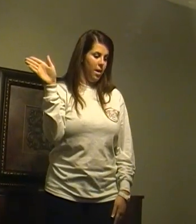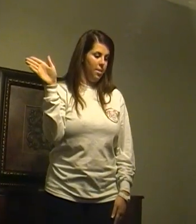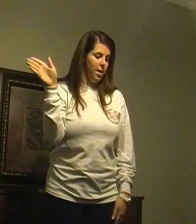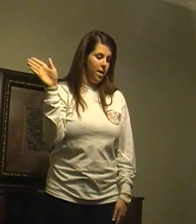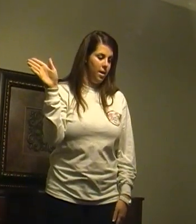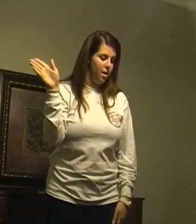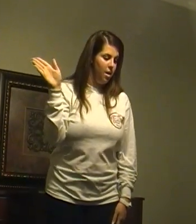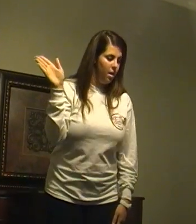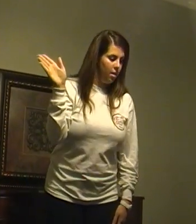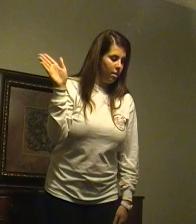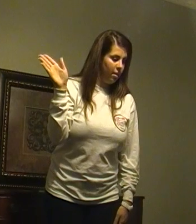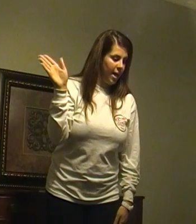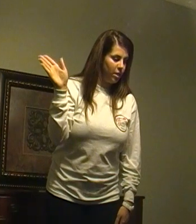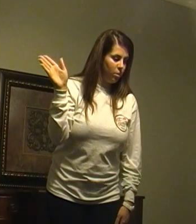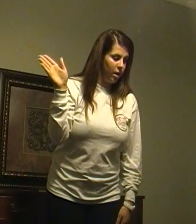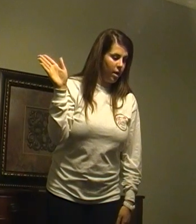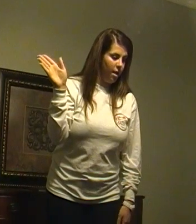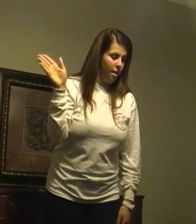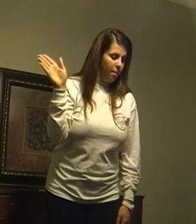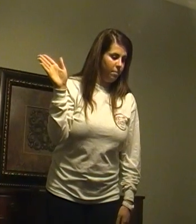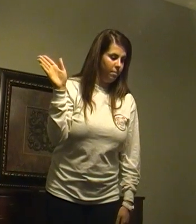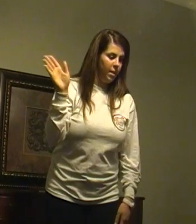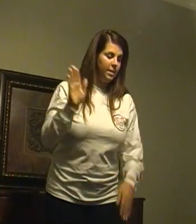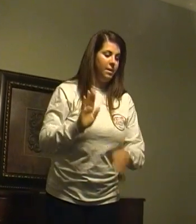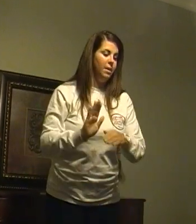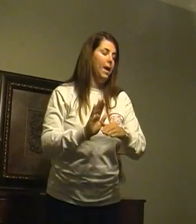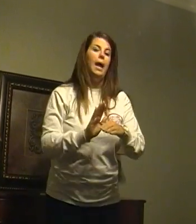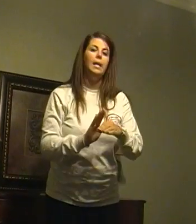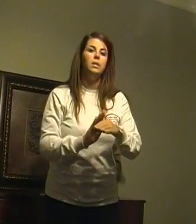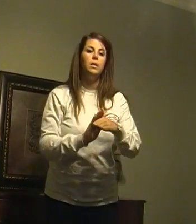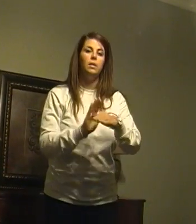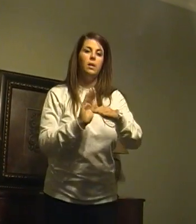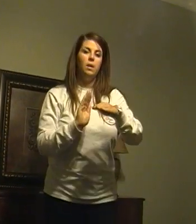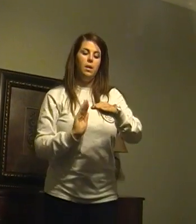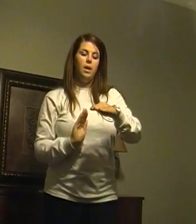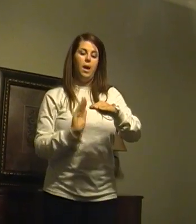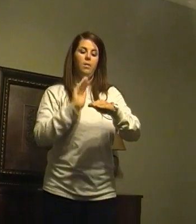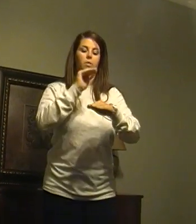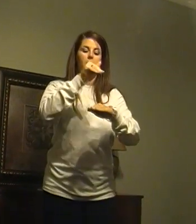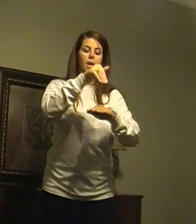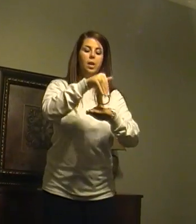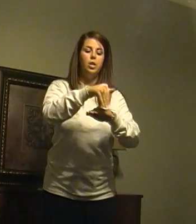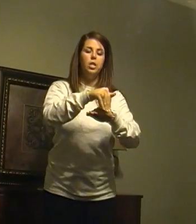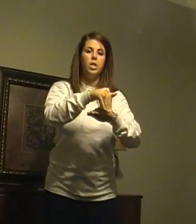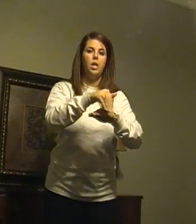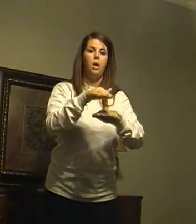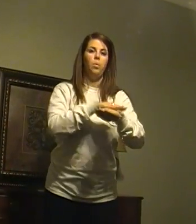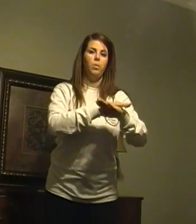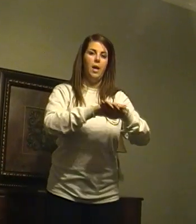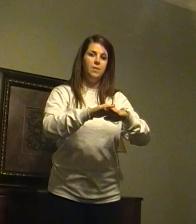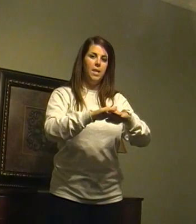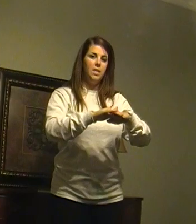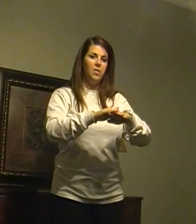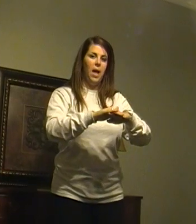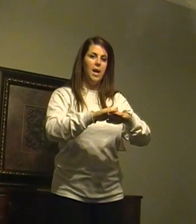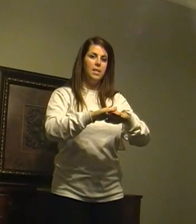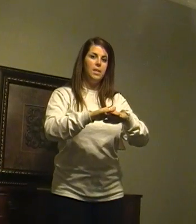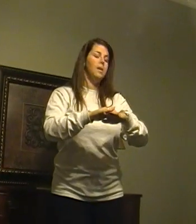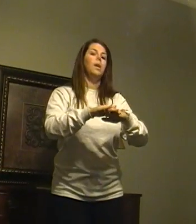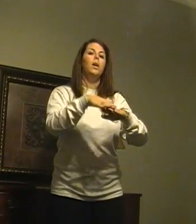And then the last word is in the night. And for here, you're just going to go, left hand is flat.